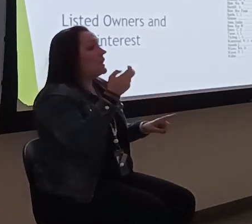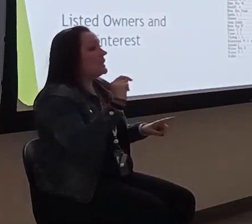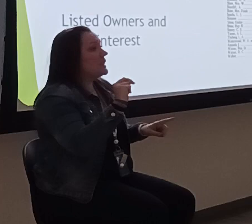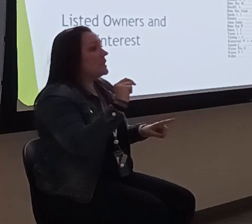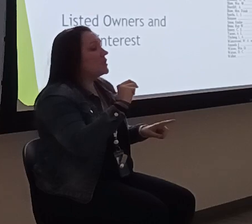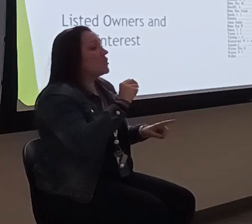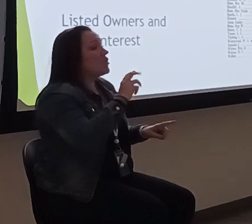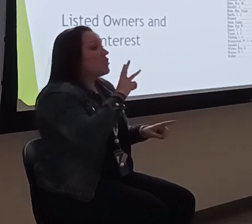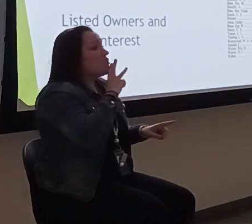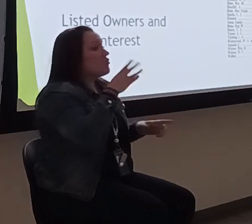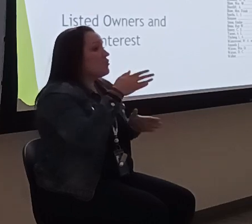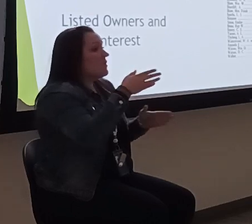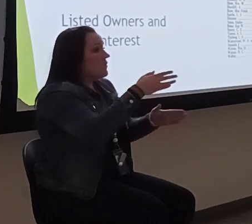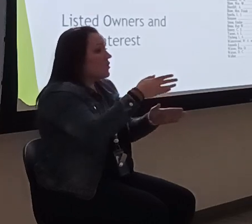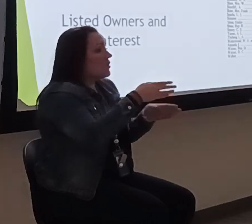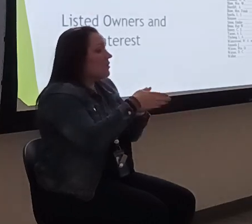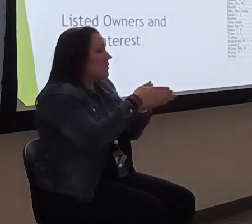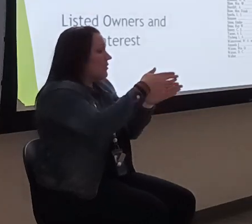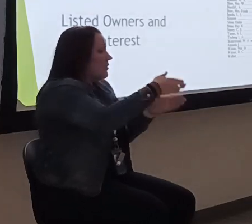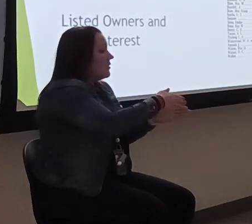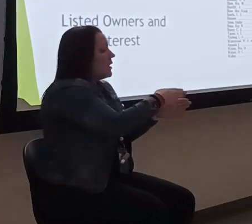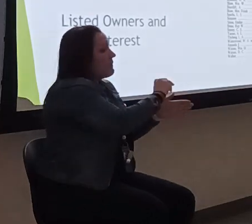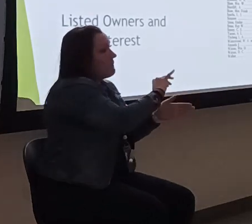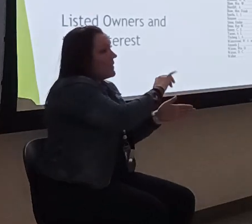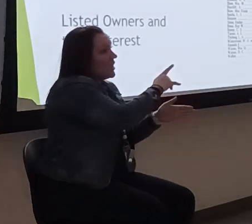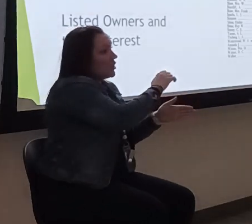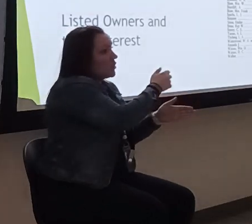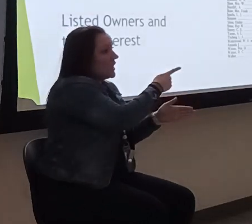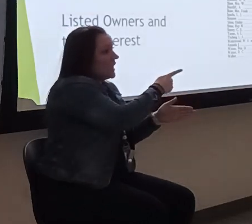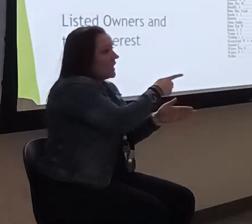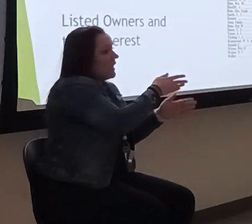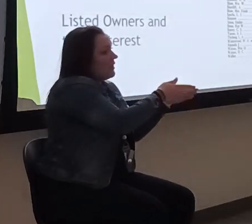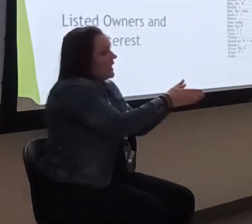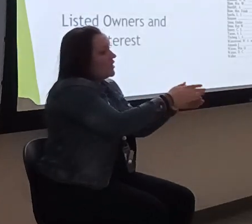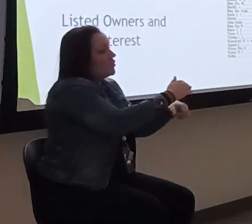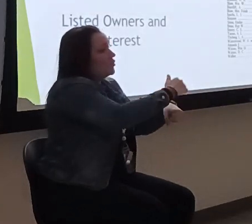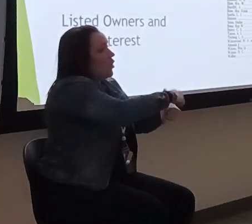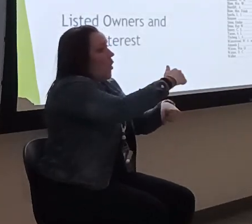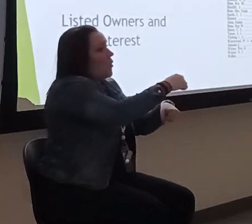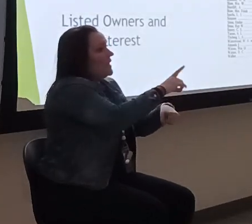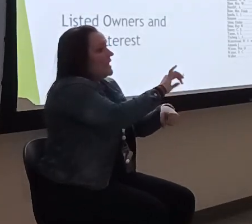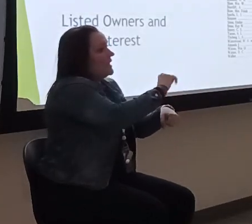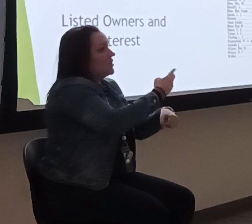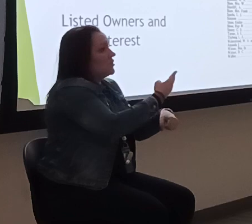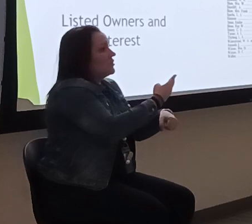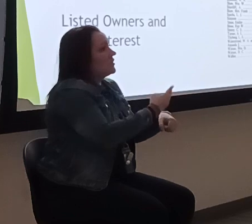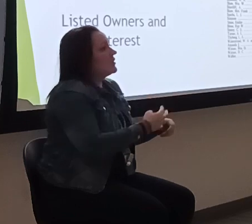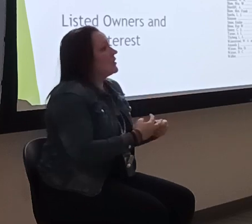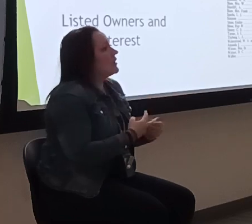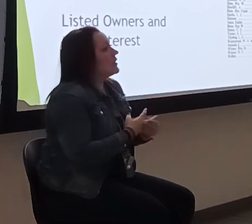Mill Creek and then into the Stone Ditch. It identifies who was using the water.